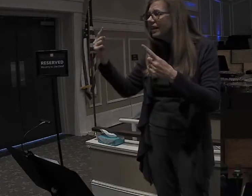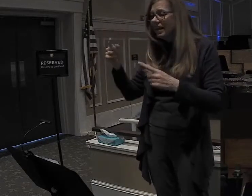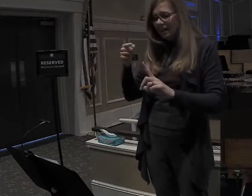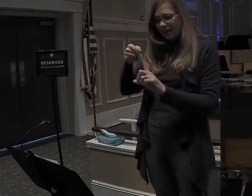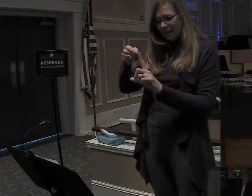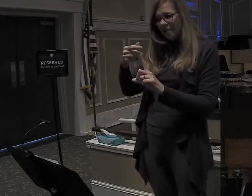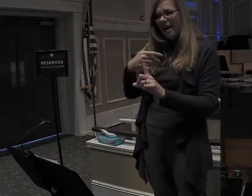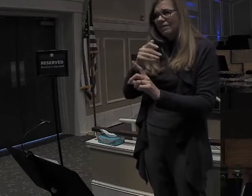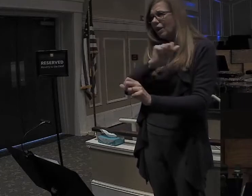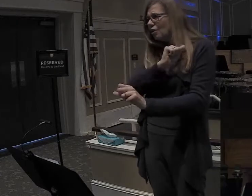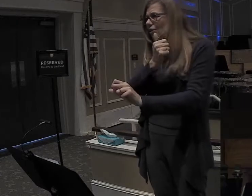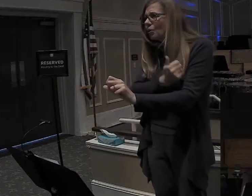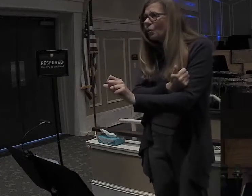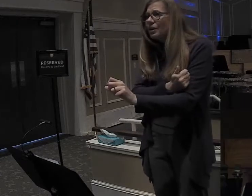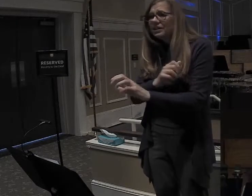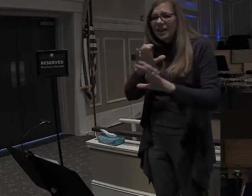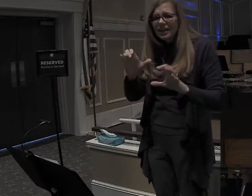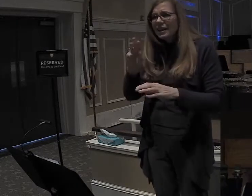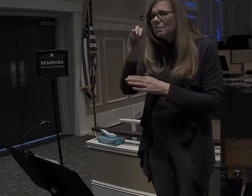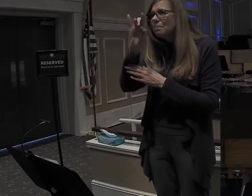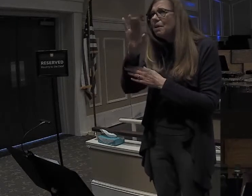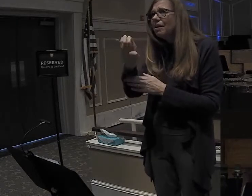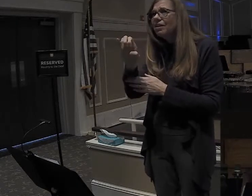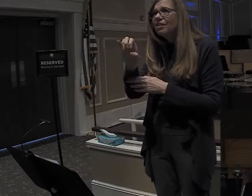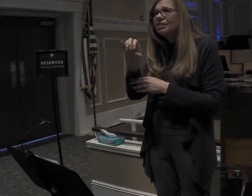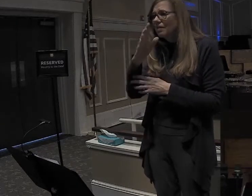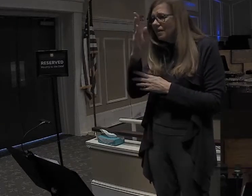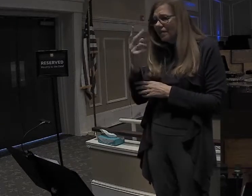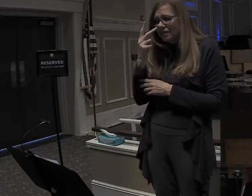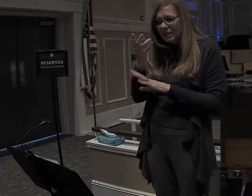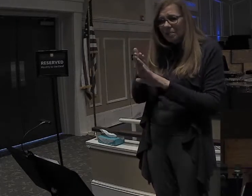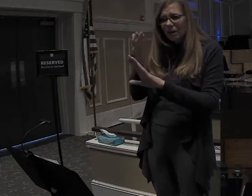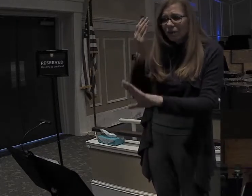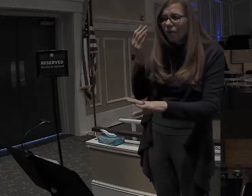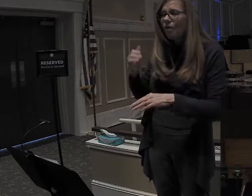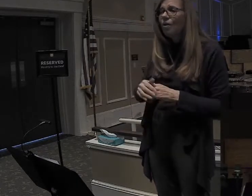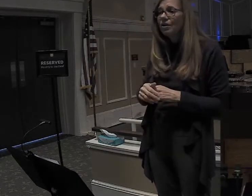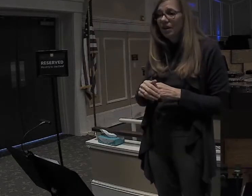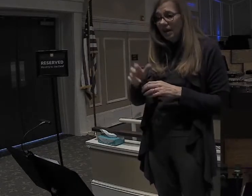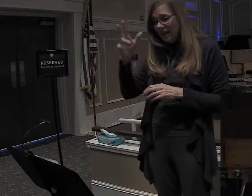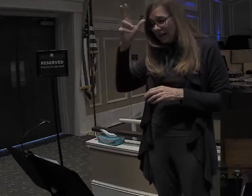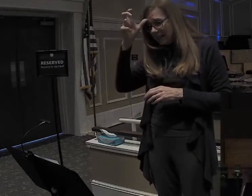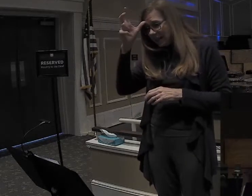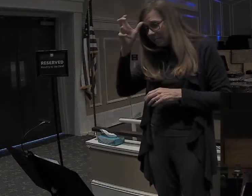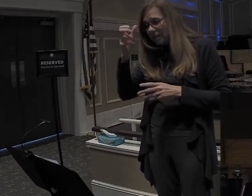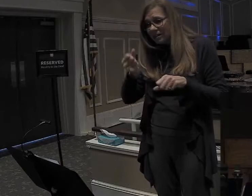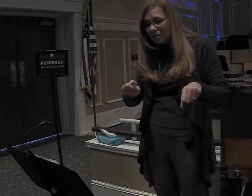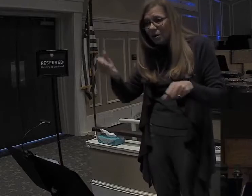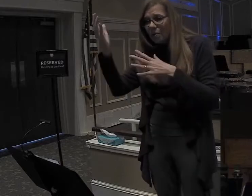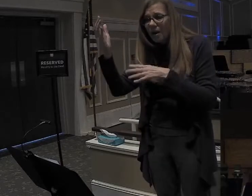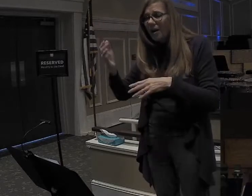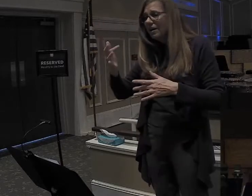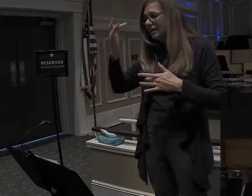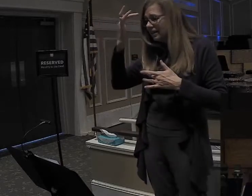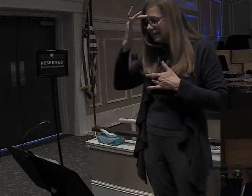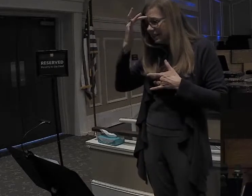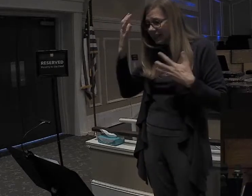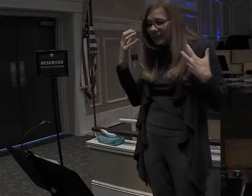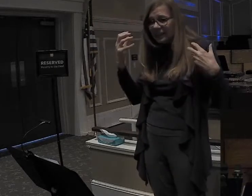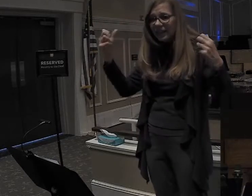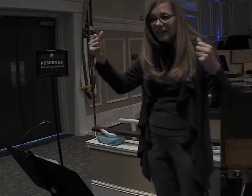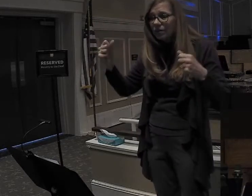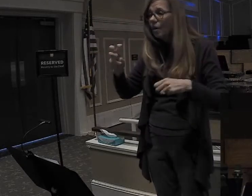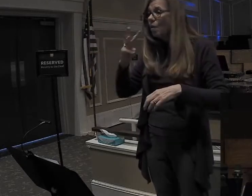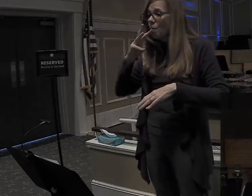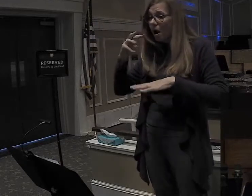authority. And he performs miracles like no one else. He performed miracles over demons and disease. He walked on